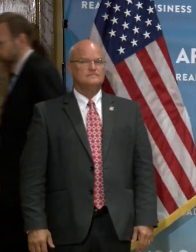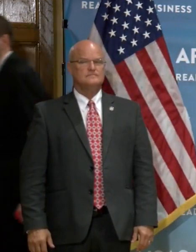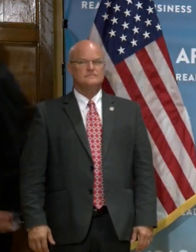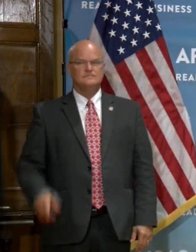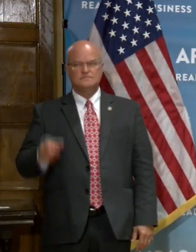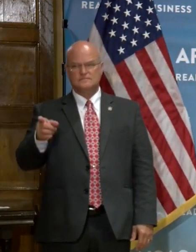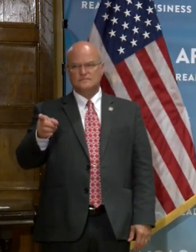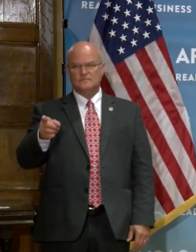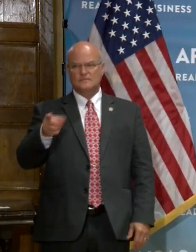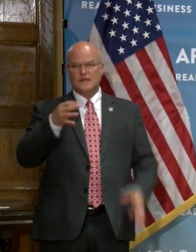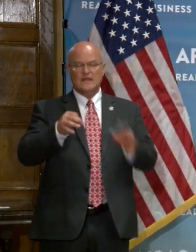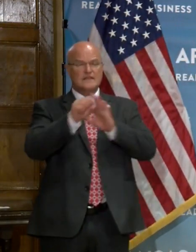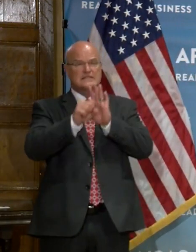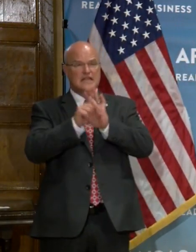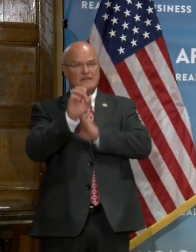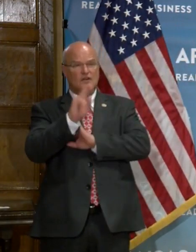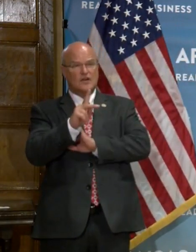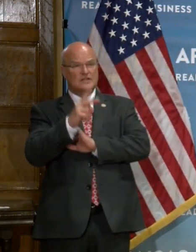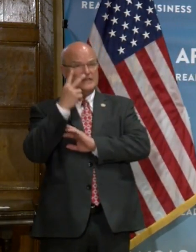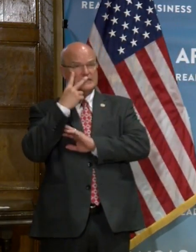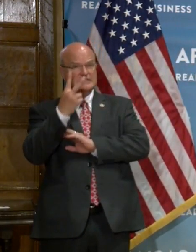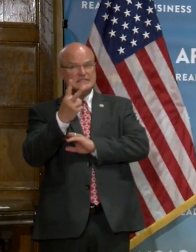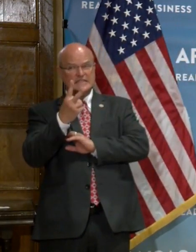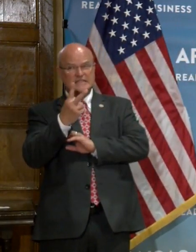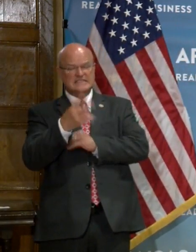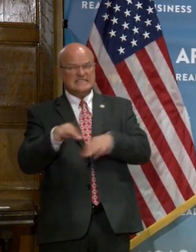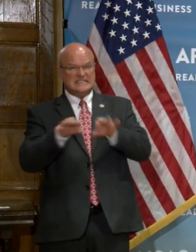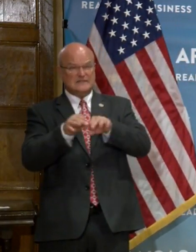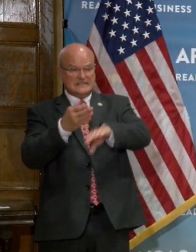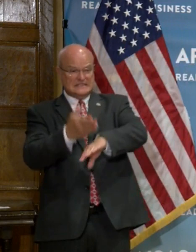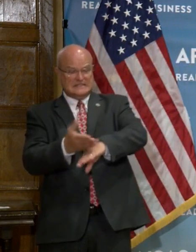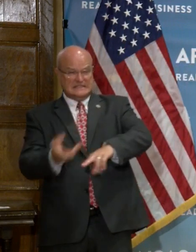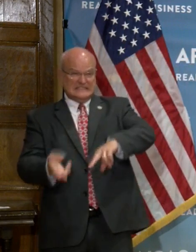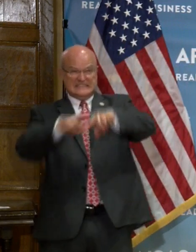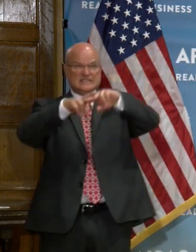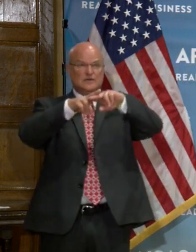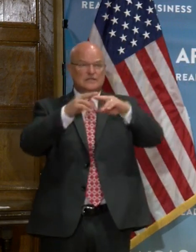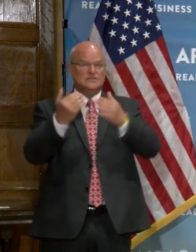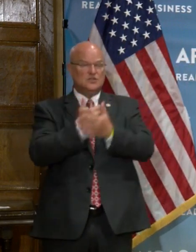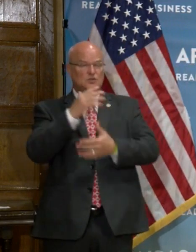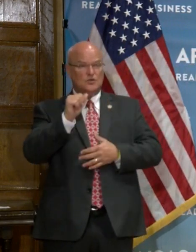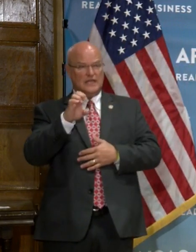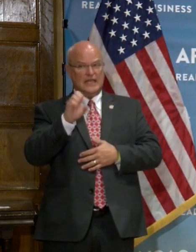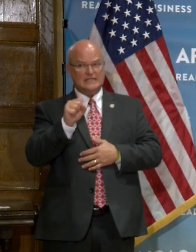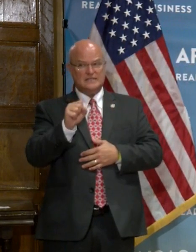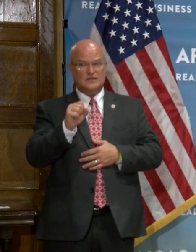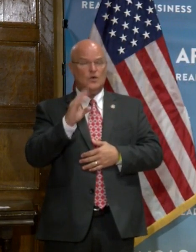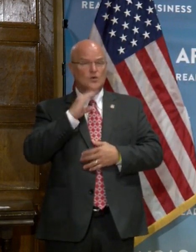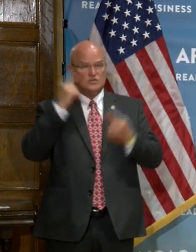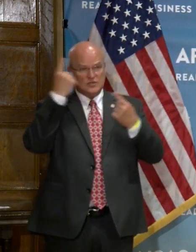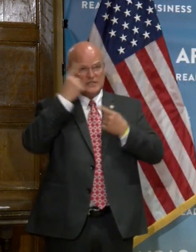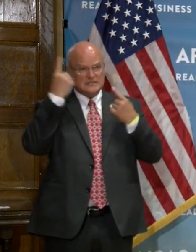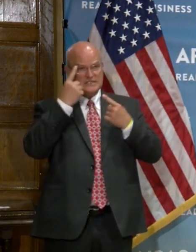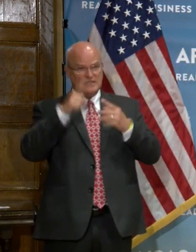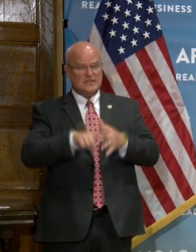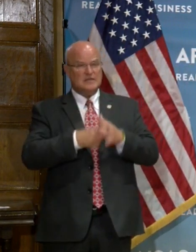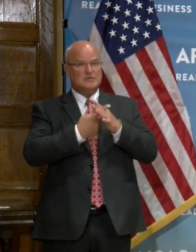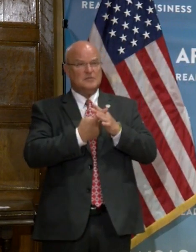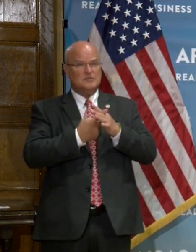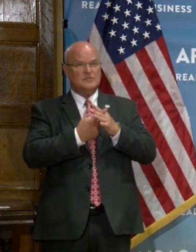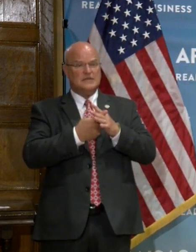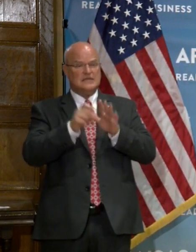Yes. If the state of Arkansas sees a significant increase in the number of new cases, would you consider implementing